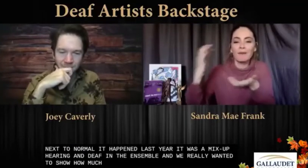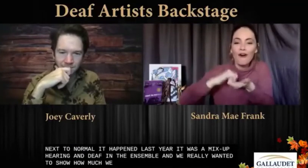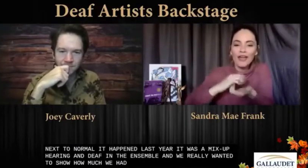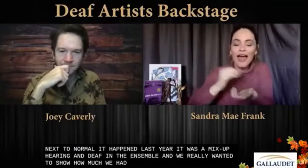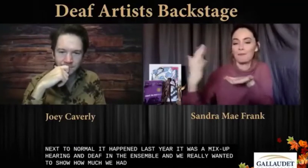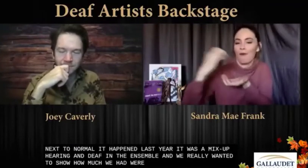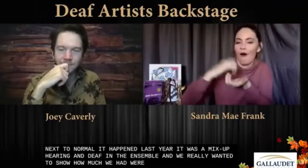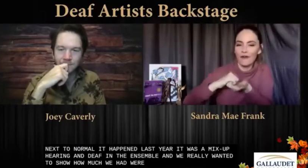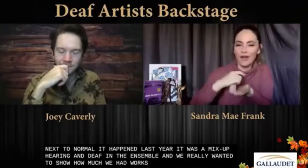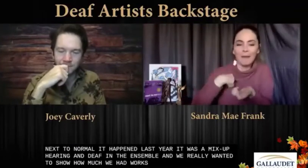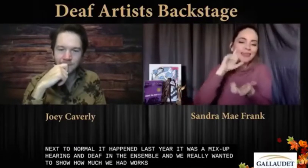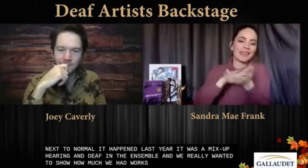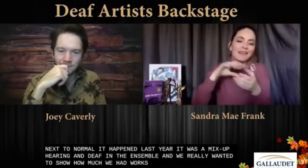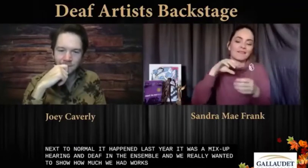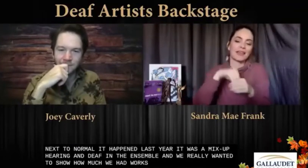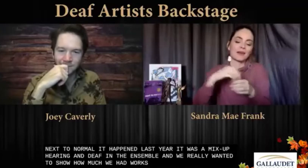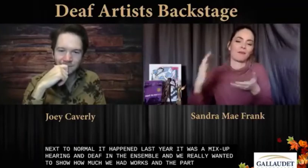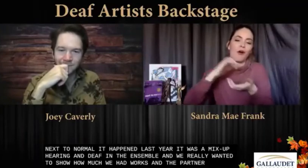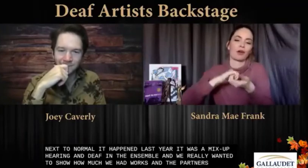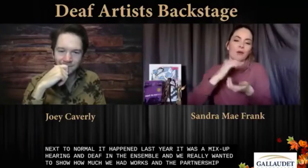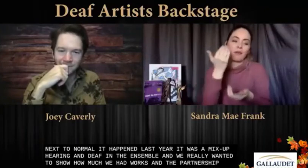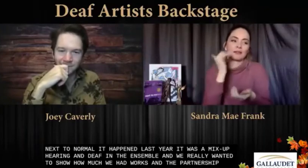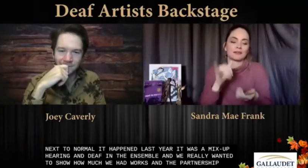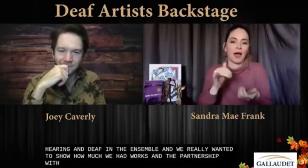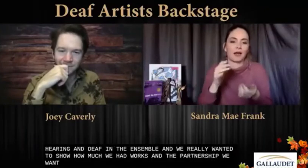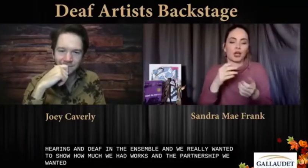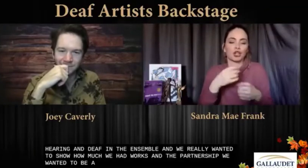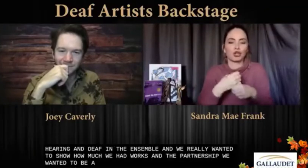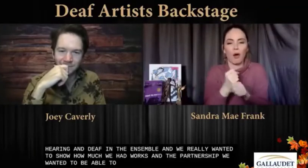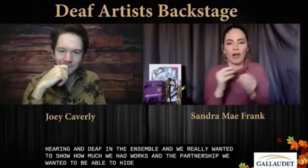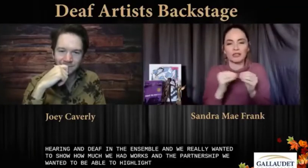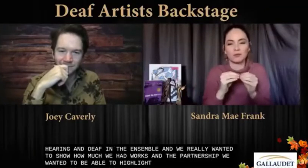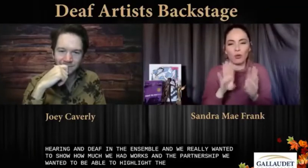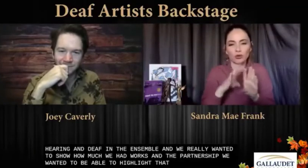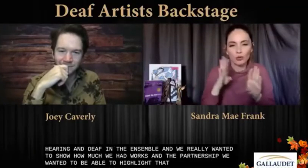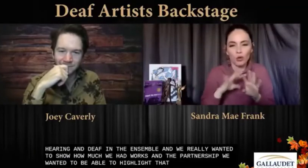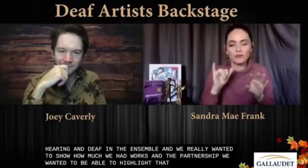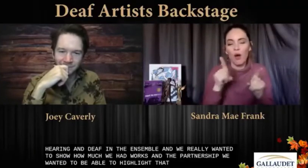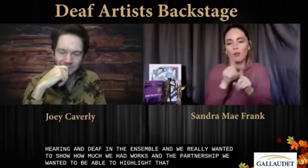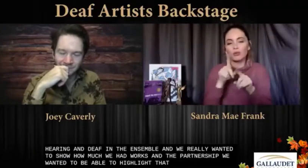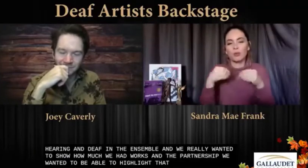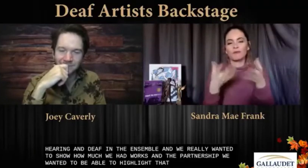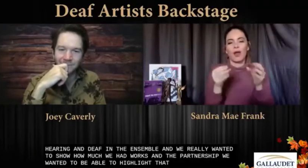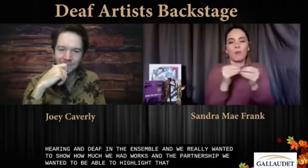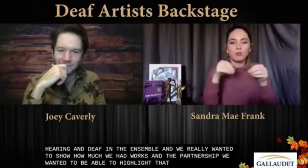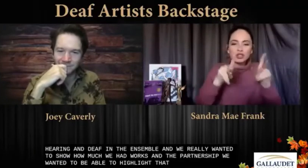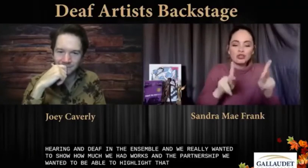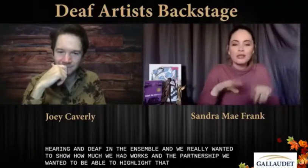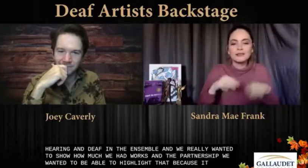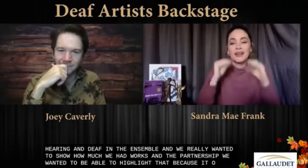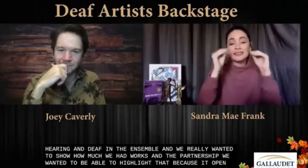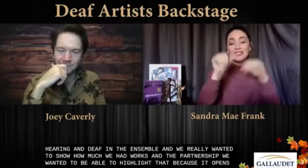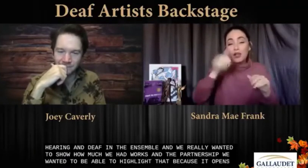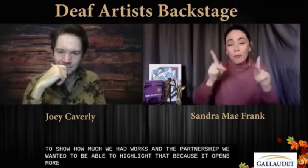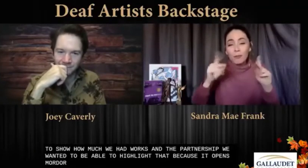we had worked and the partnership we wanted to be able to highlight that because it opens more doors and